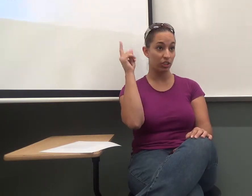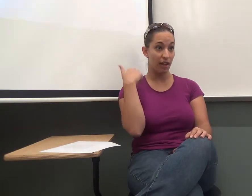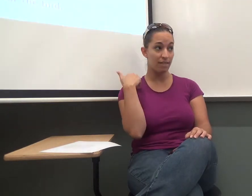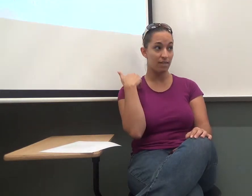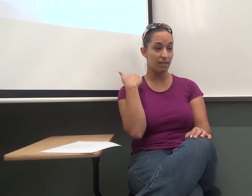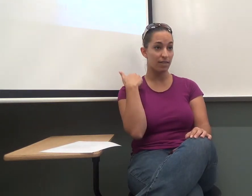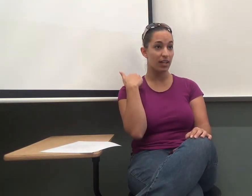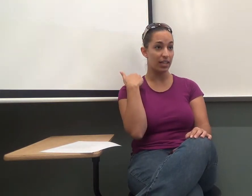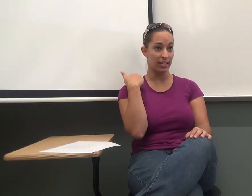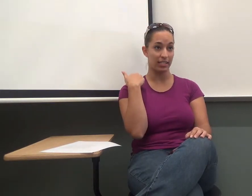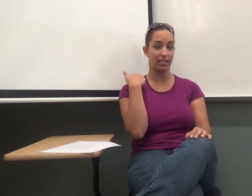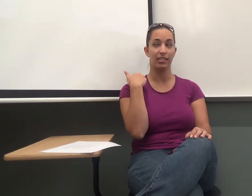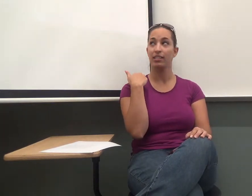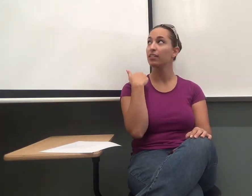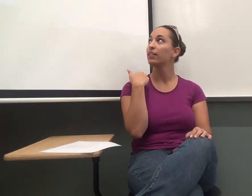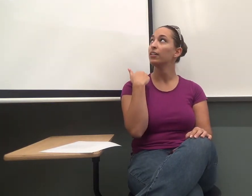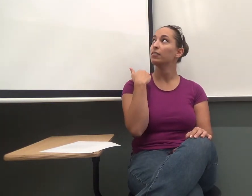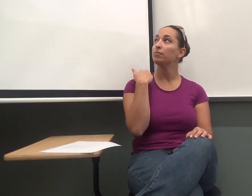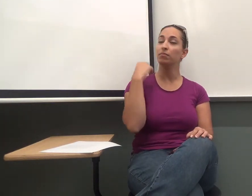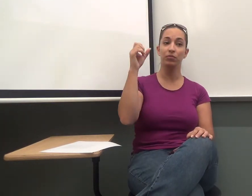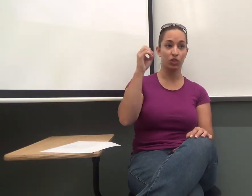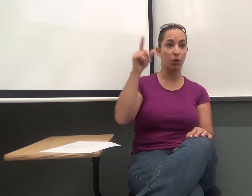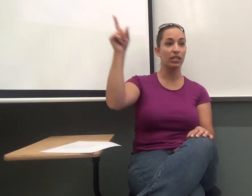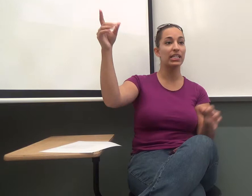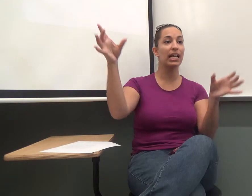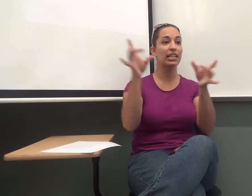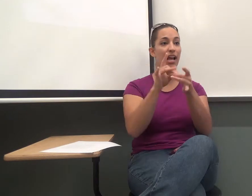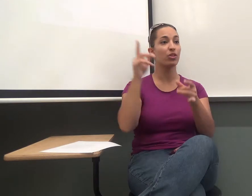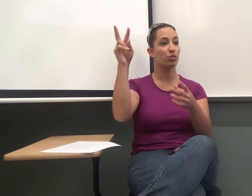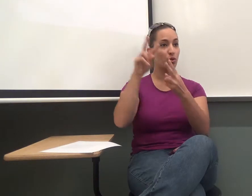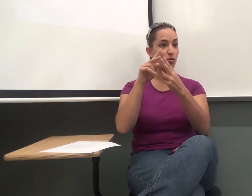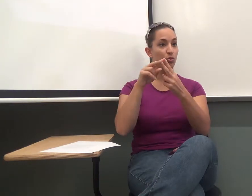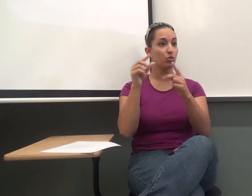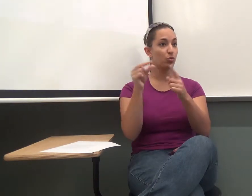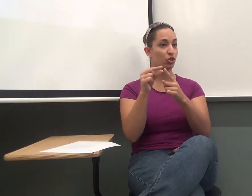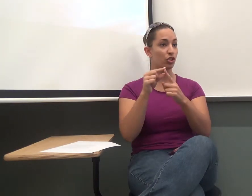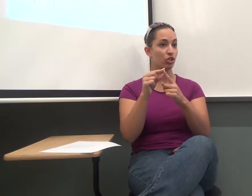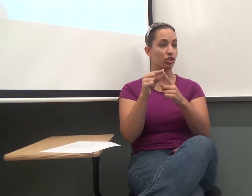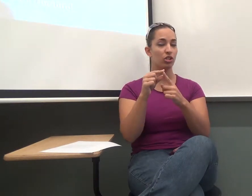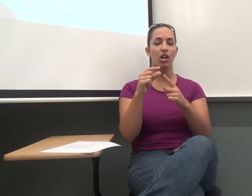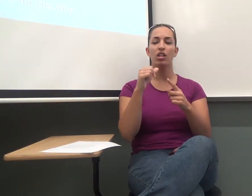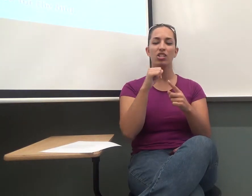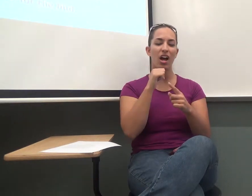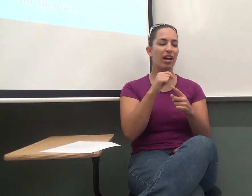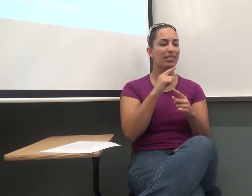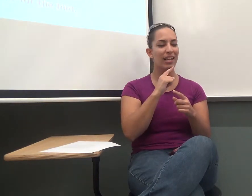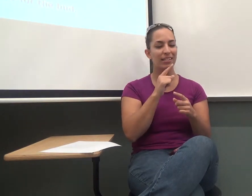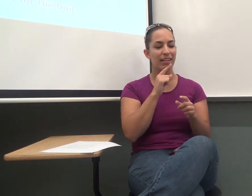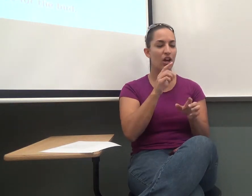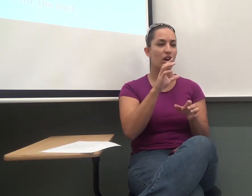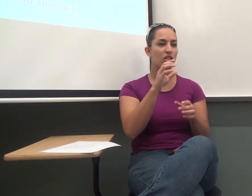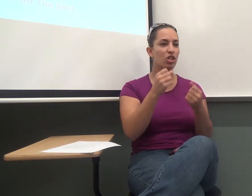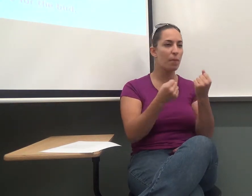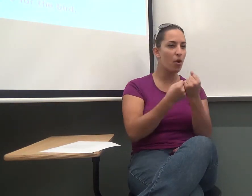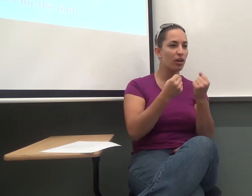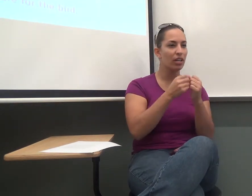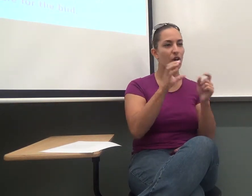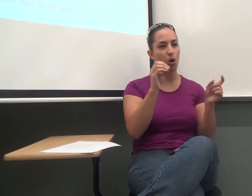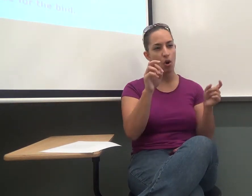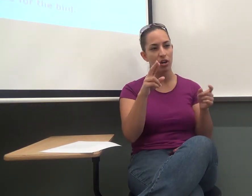Do we have, now it's connecting these two words. It's not necessarily subordinating, coordinating conjunction the way that we normally use it, but it's still a conjunction.